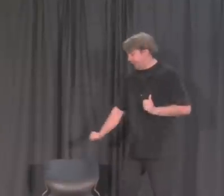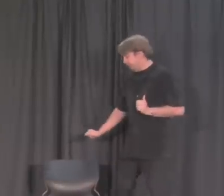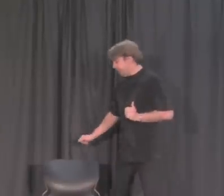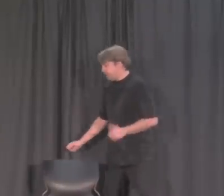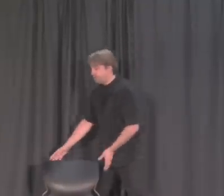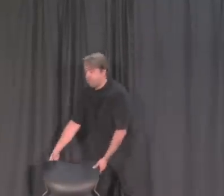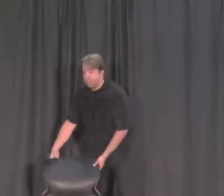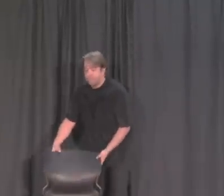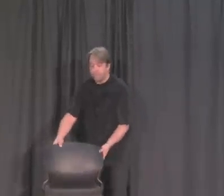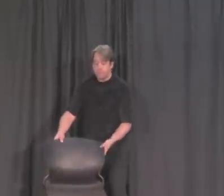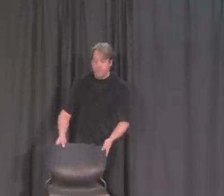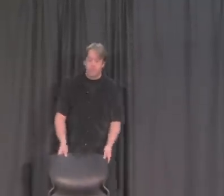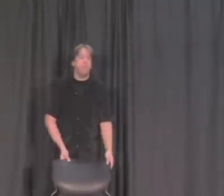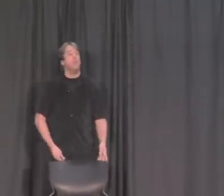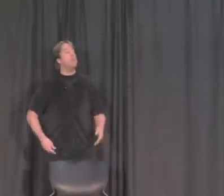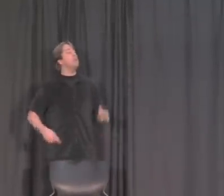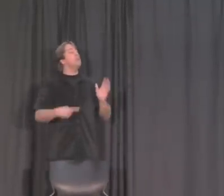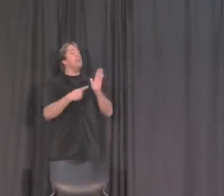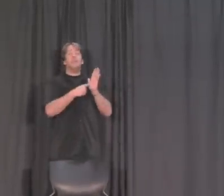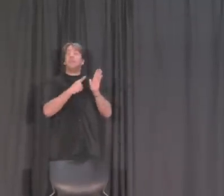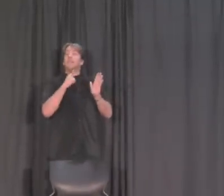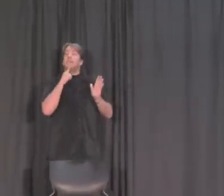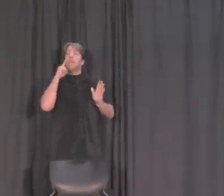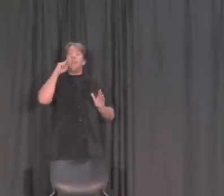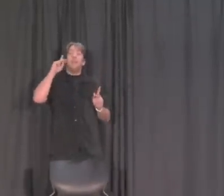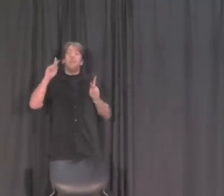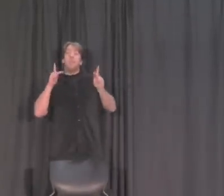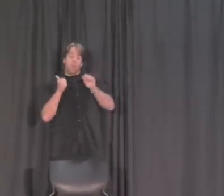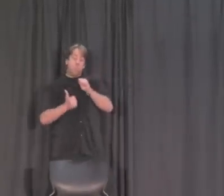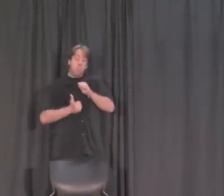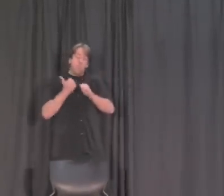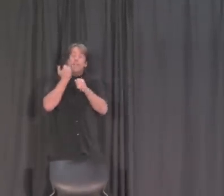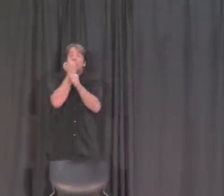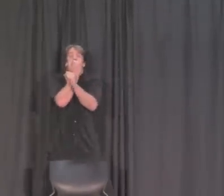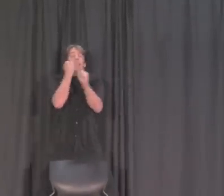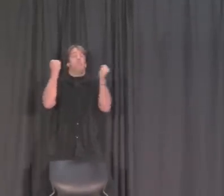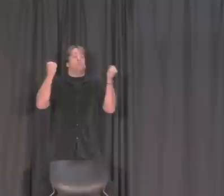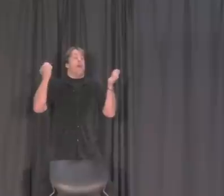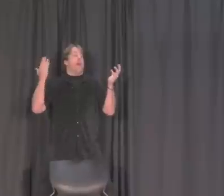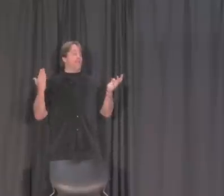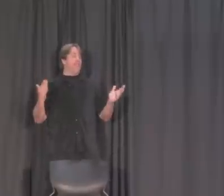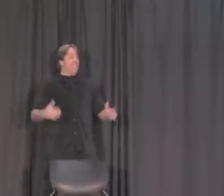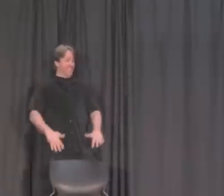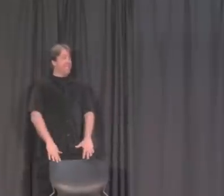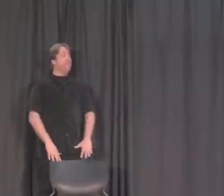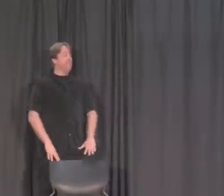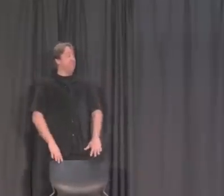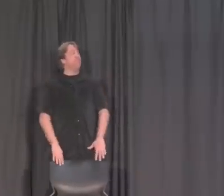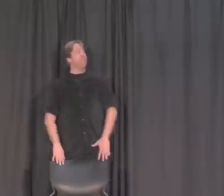I recently read an article that said that people are the safest drivers